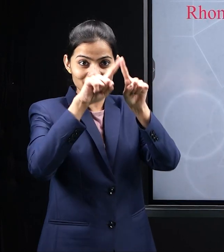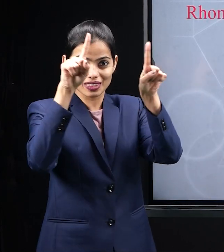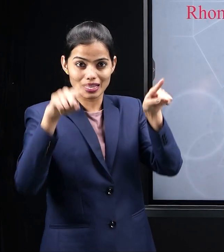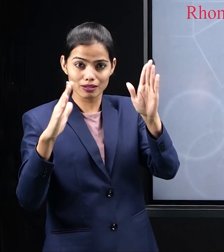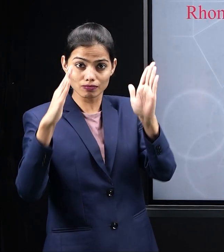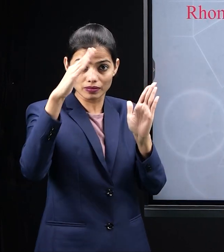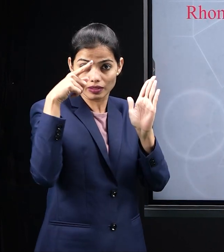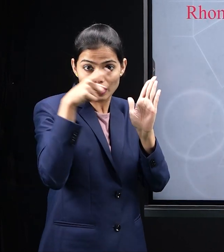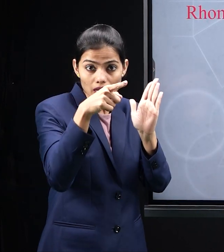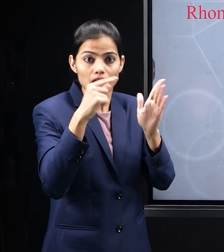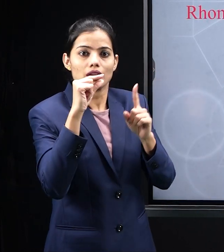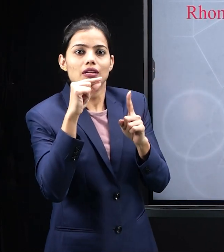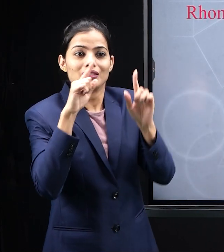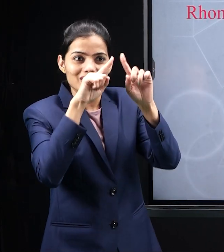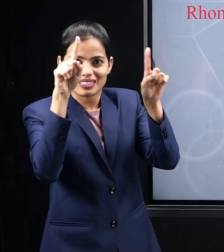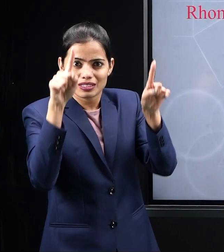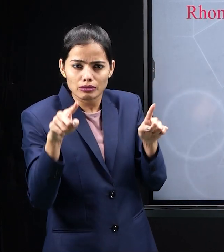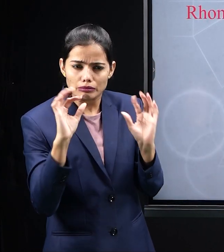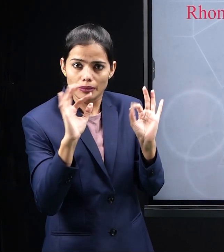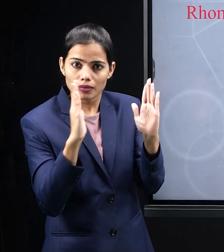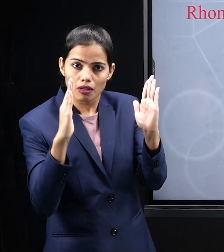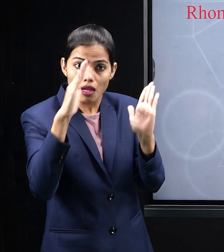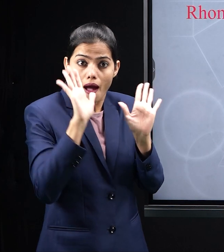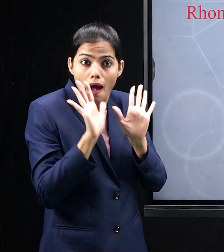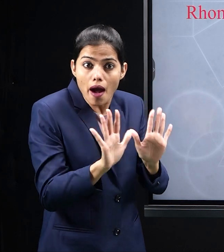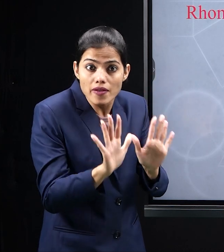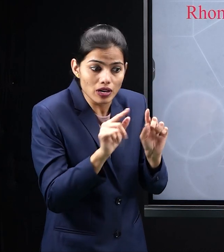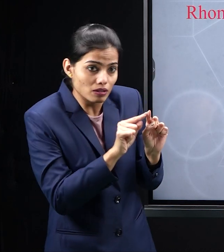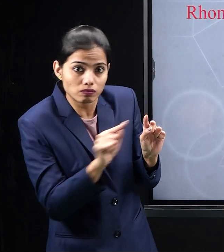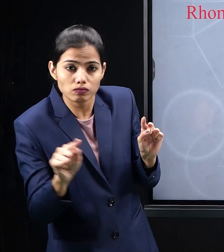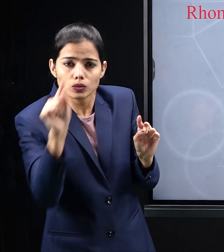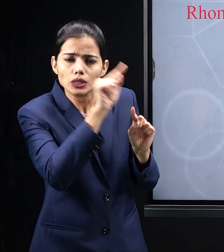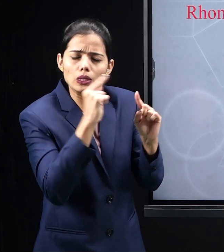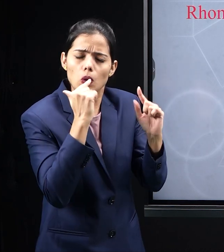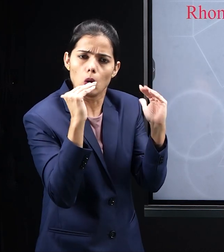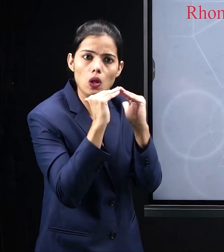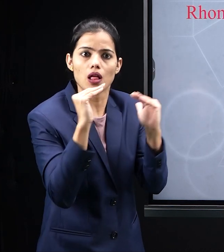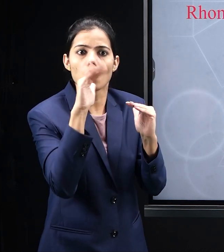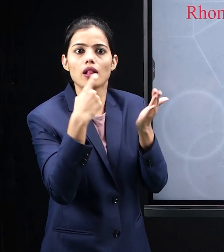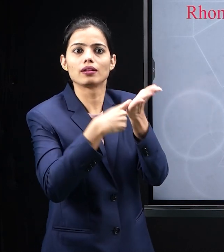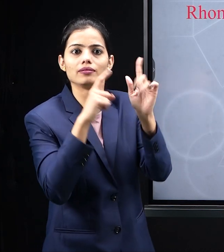Rhombus. A parallelogram having all sides equal is called a rhombus.